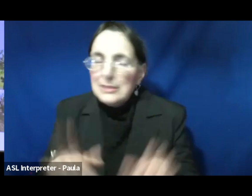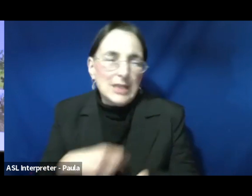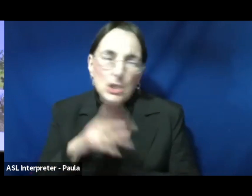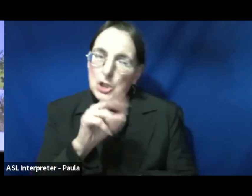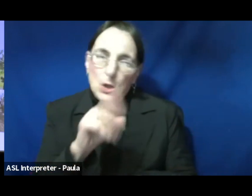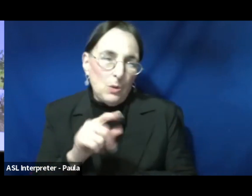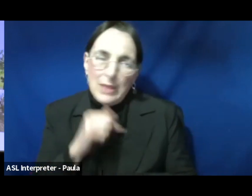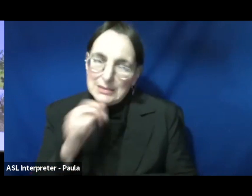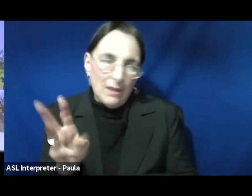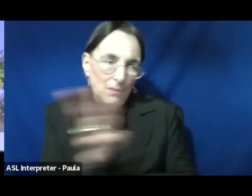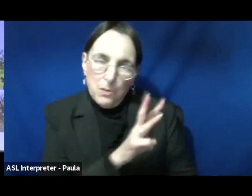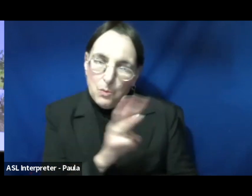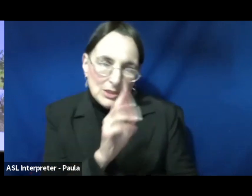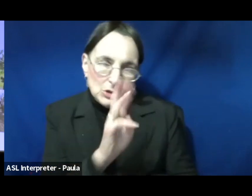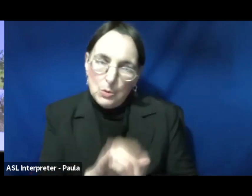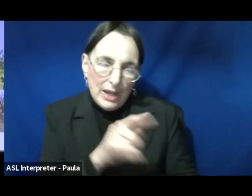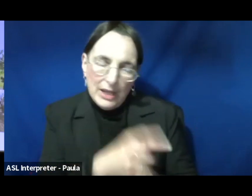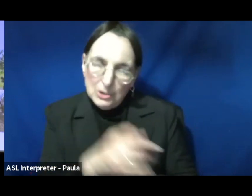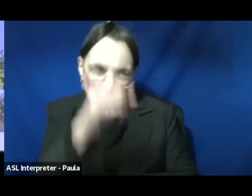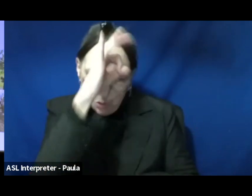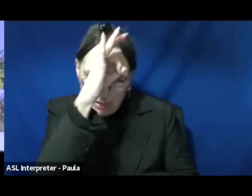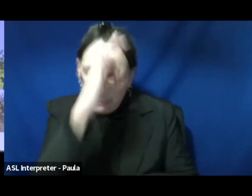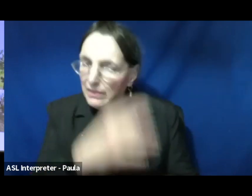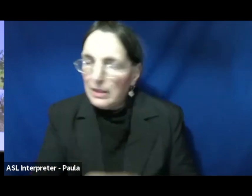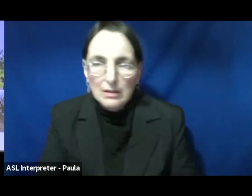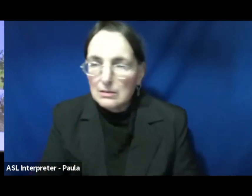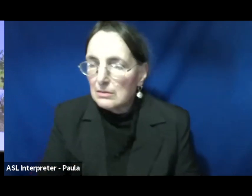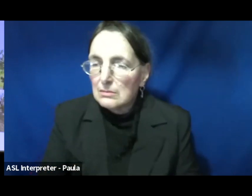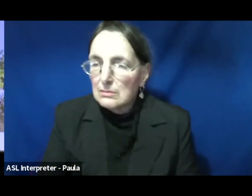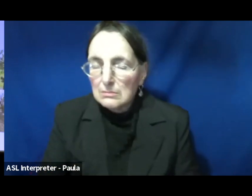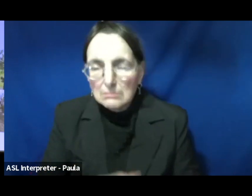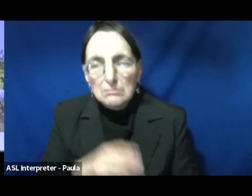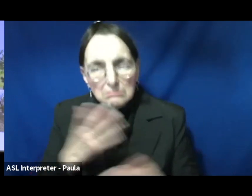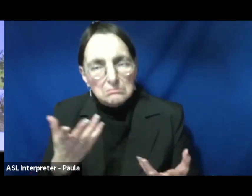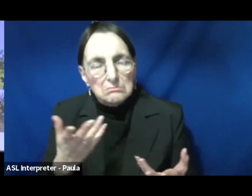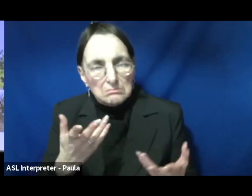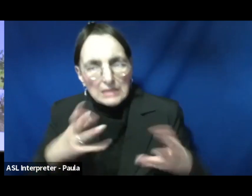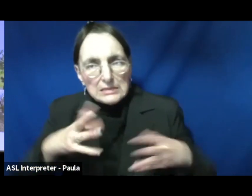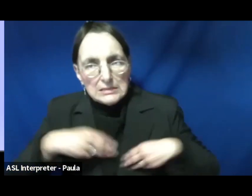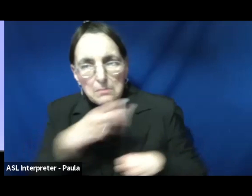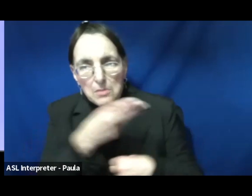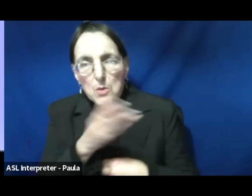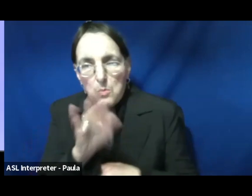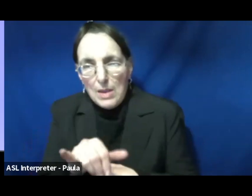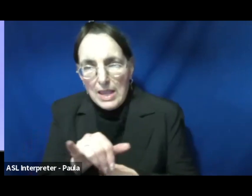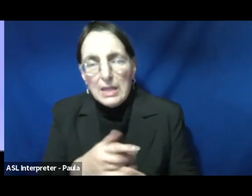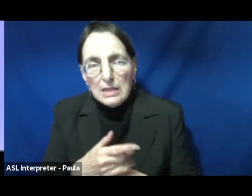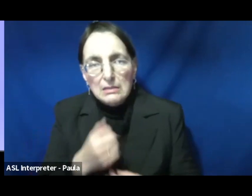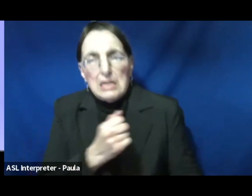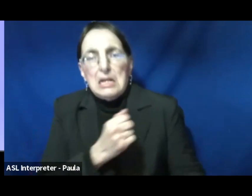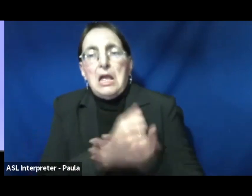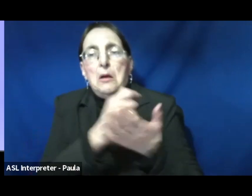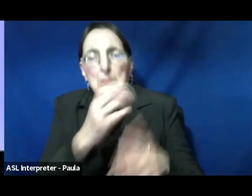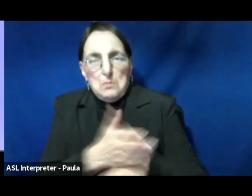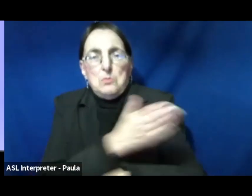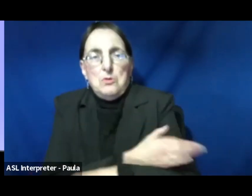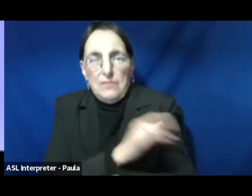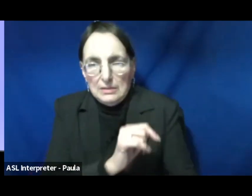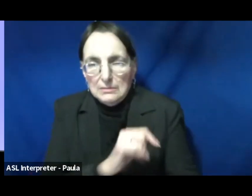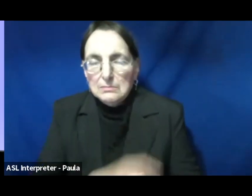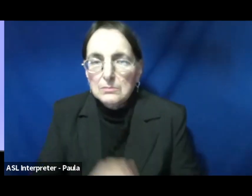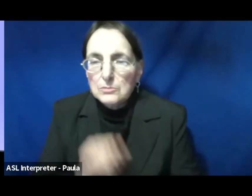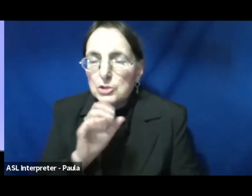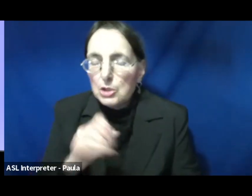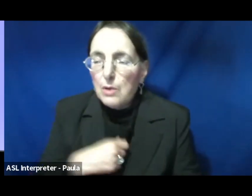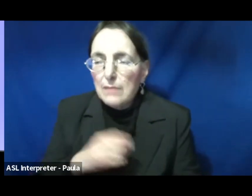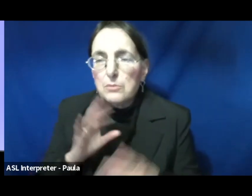nothing. They're doing drip irrigation now, and they've bought into it. They love it, okay? So, and I've been